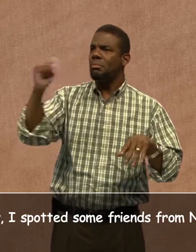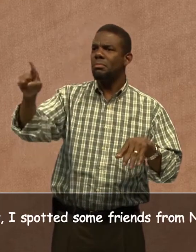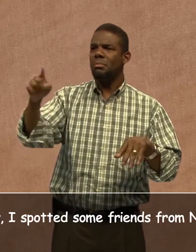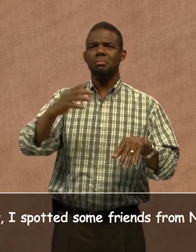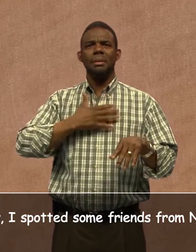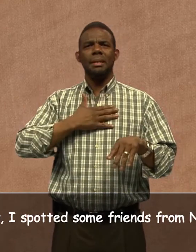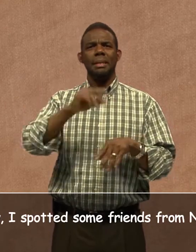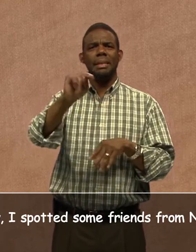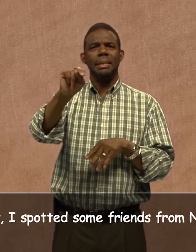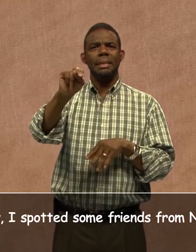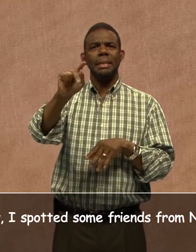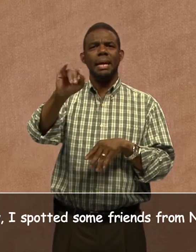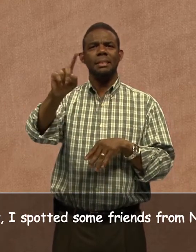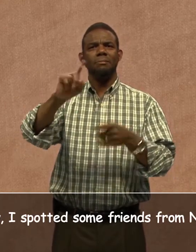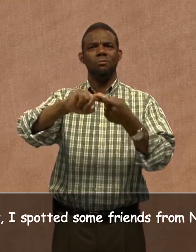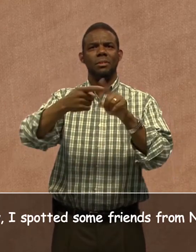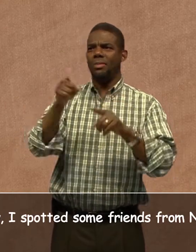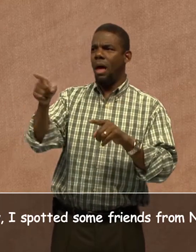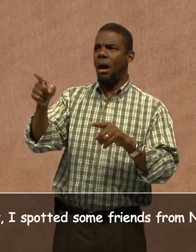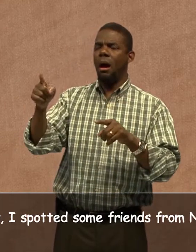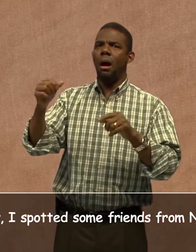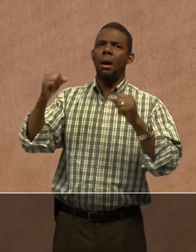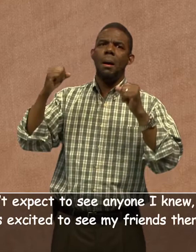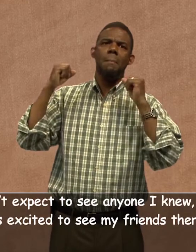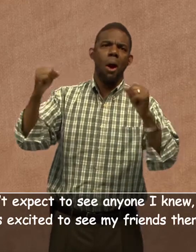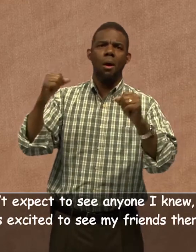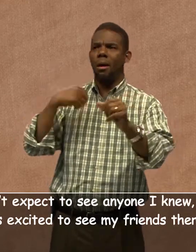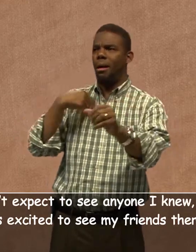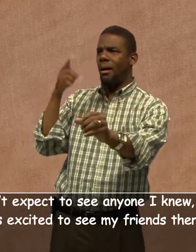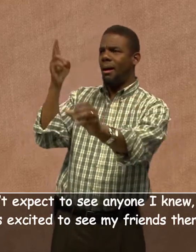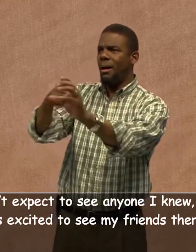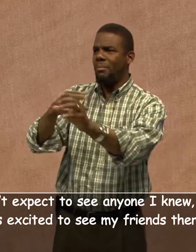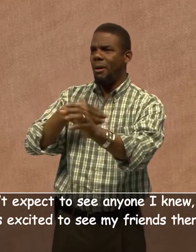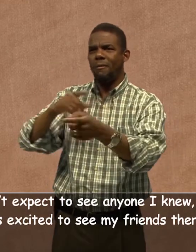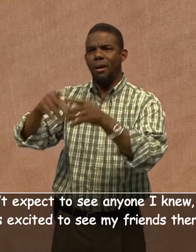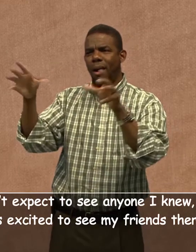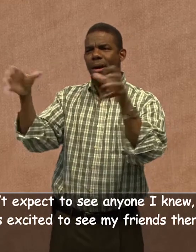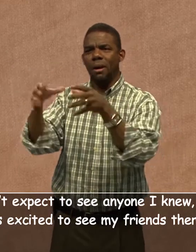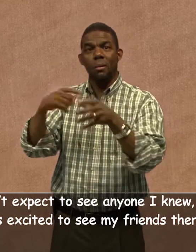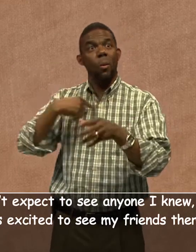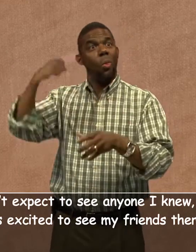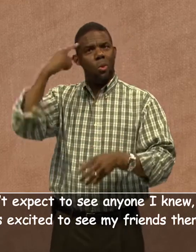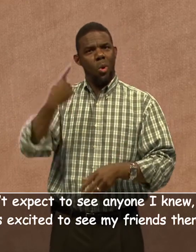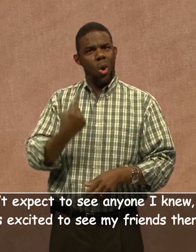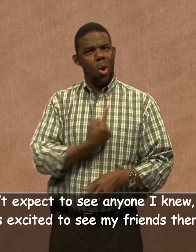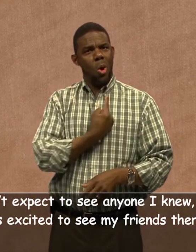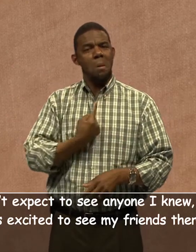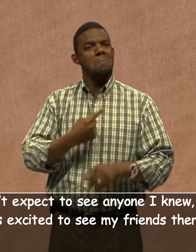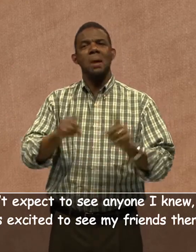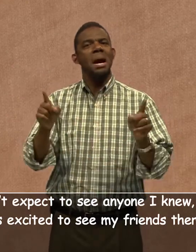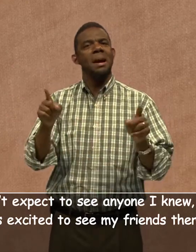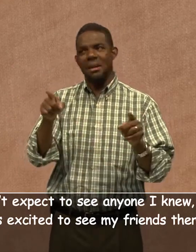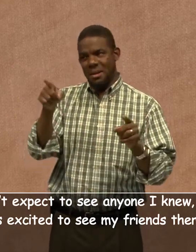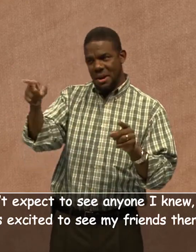Luckily, I spotted some friends from NTID. I didn't expect to see anyone I knew, so I was excited to see my friends